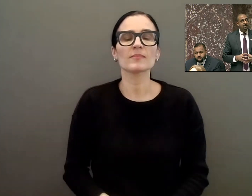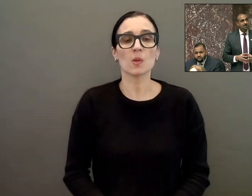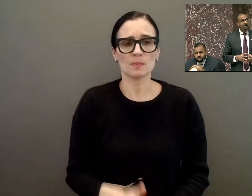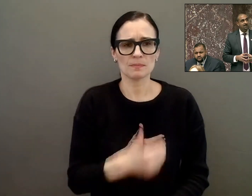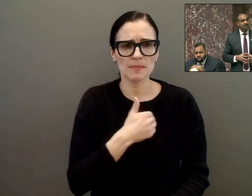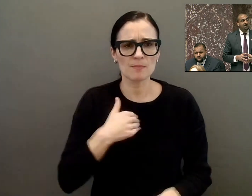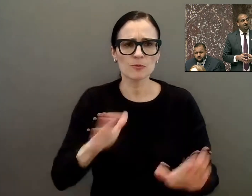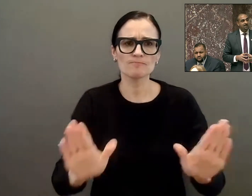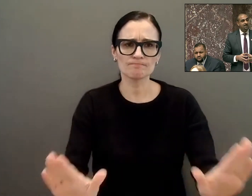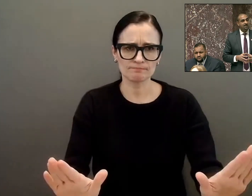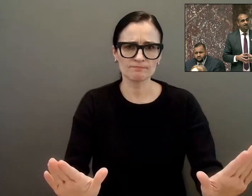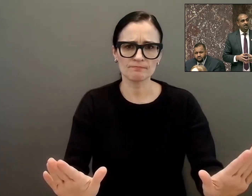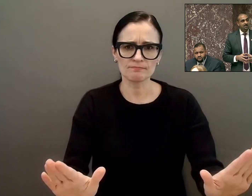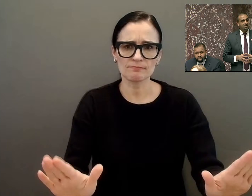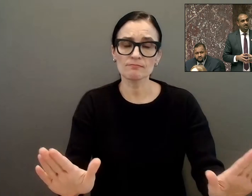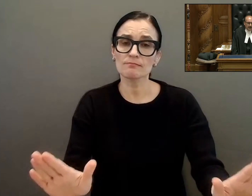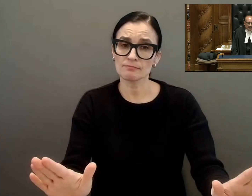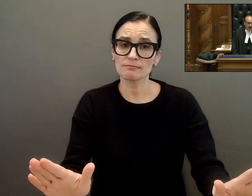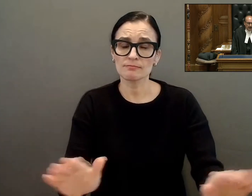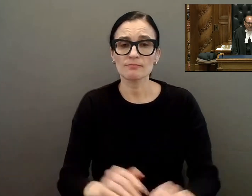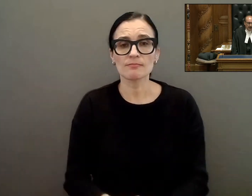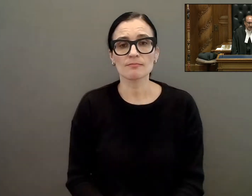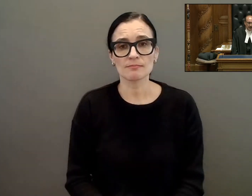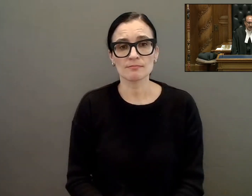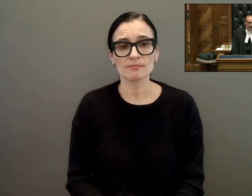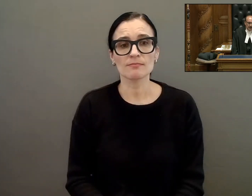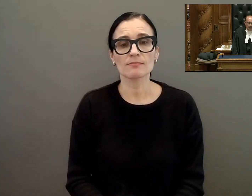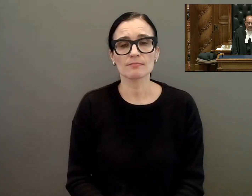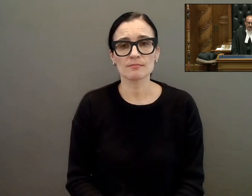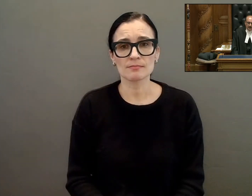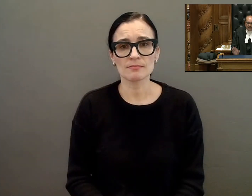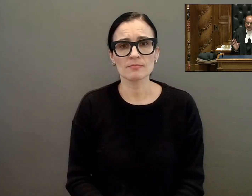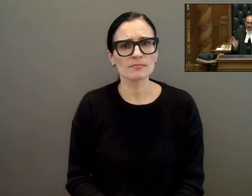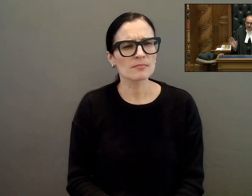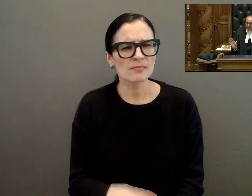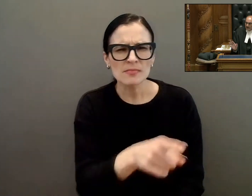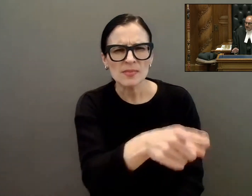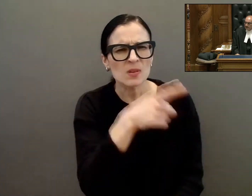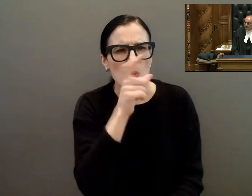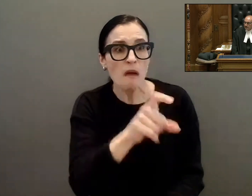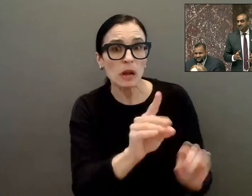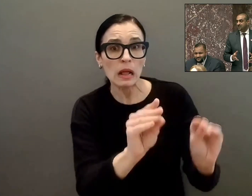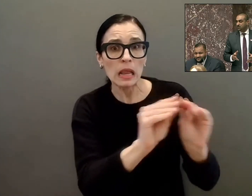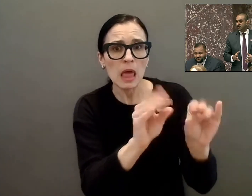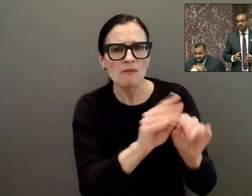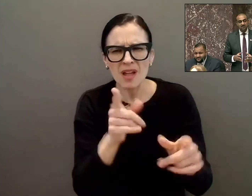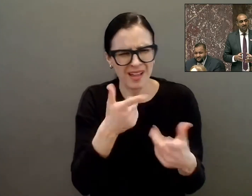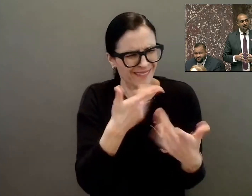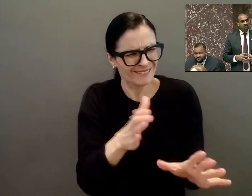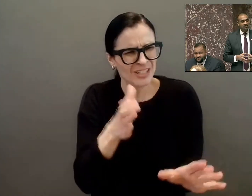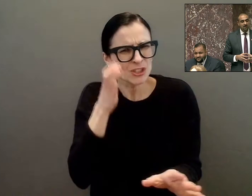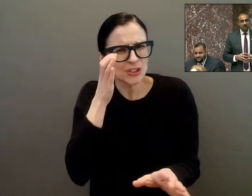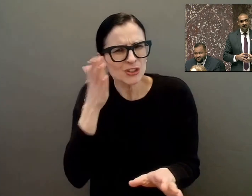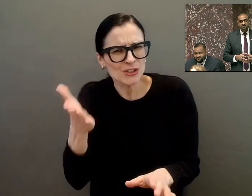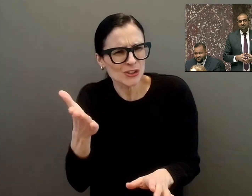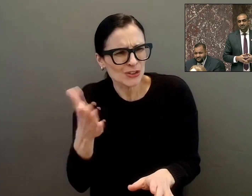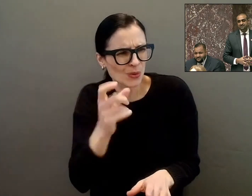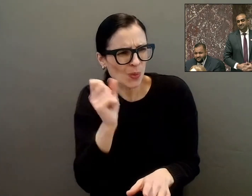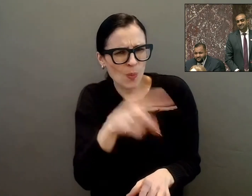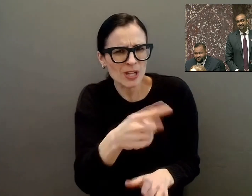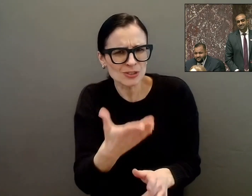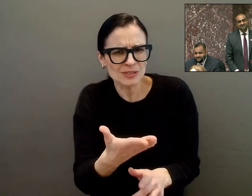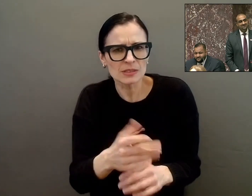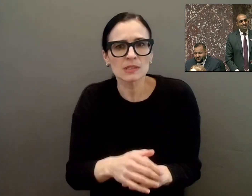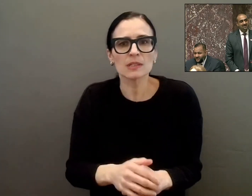Member, nobody has to clarify anything. I think the minister has heard the question. Let him answer. I've heard the question. I understand the question.